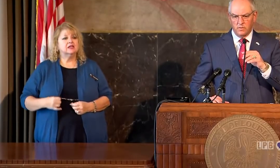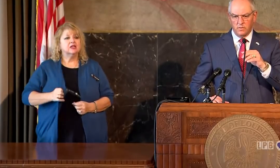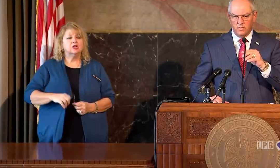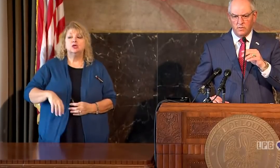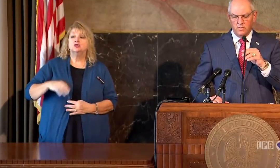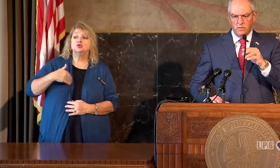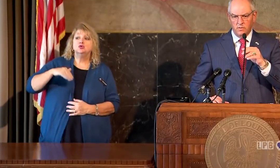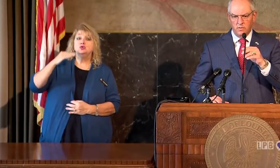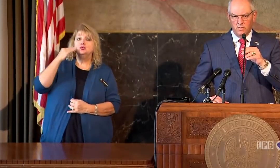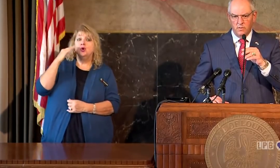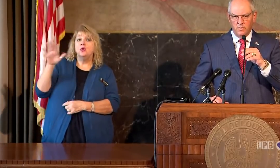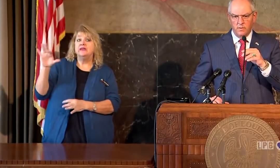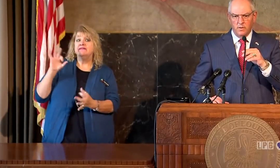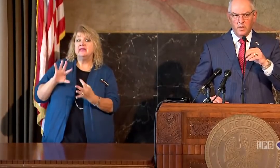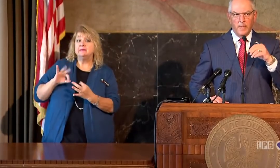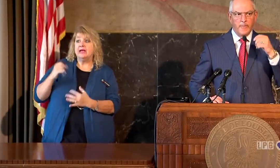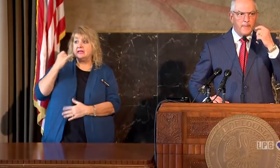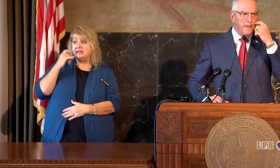he supported